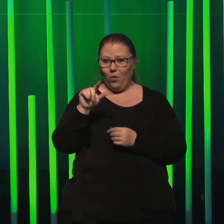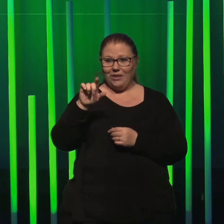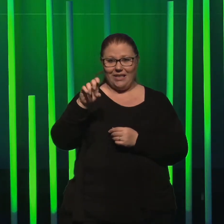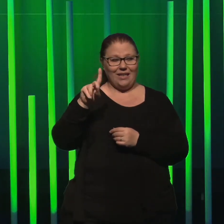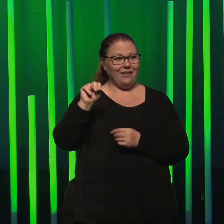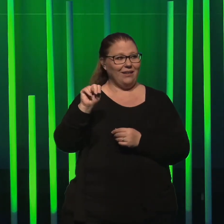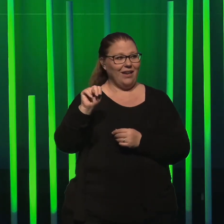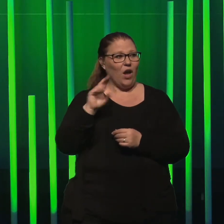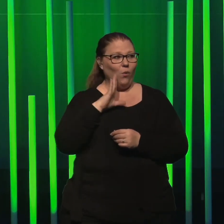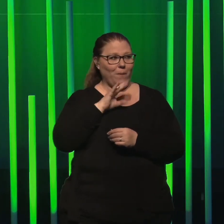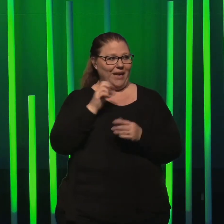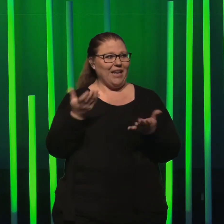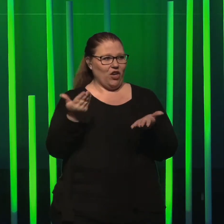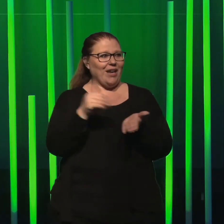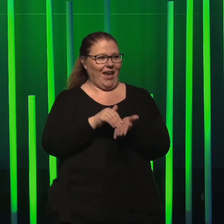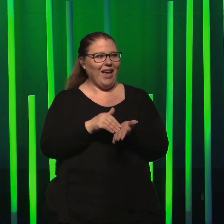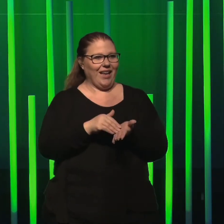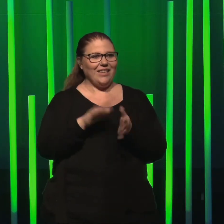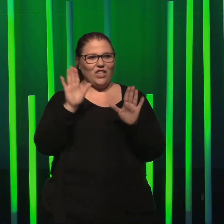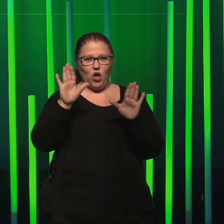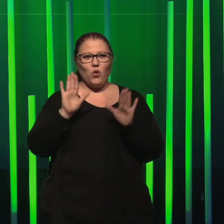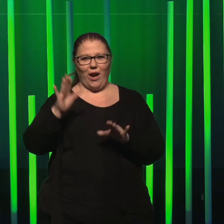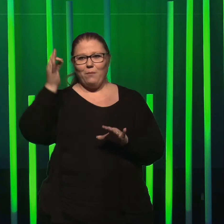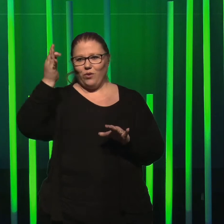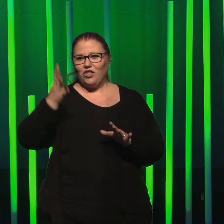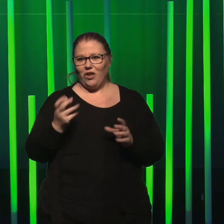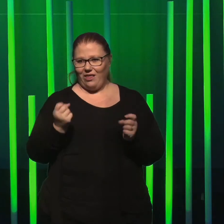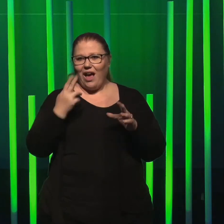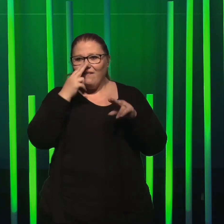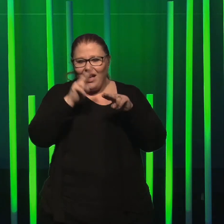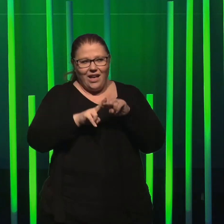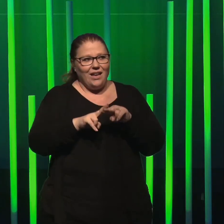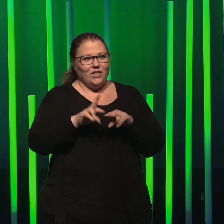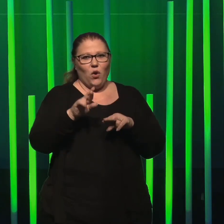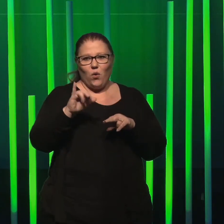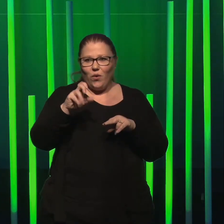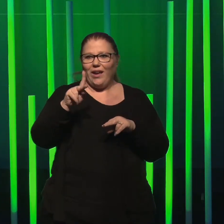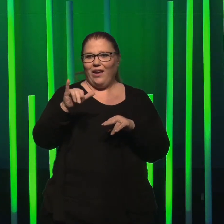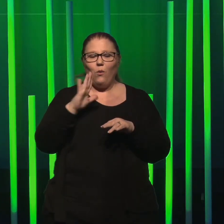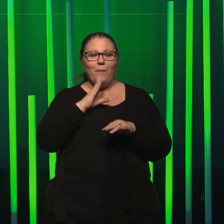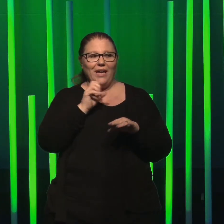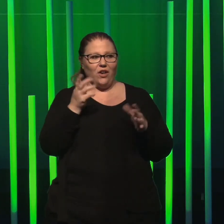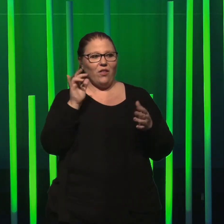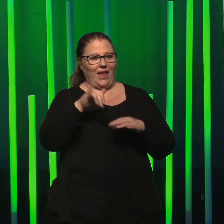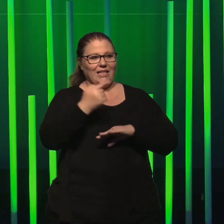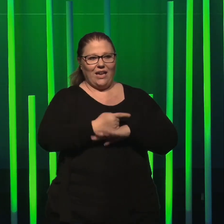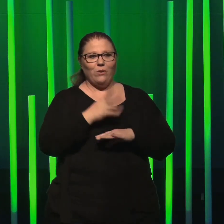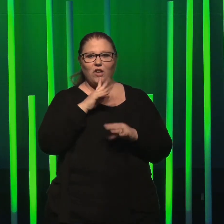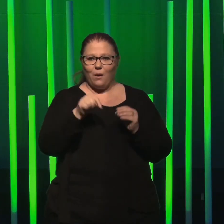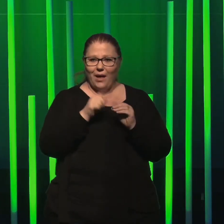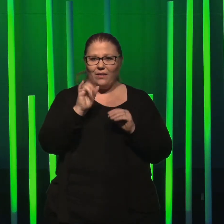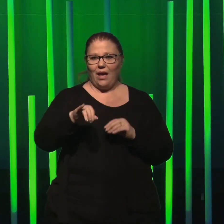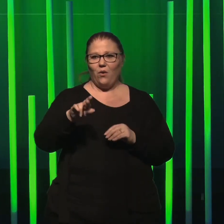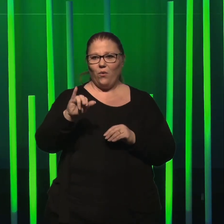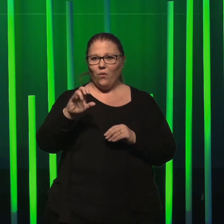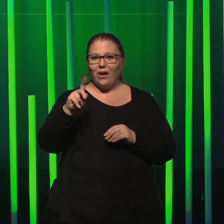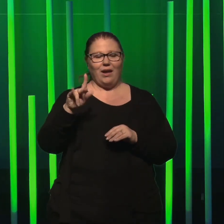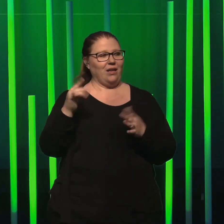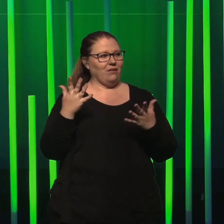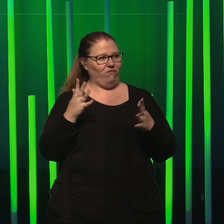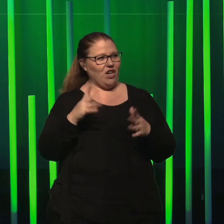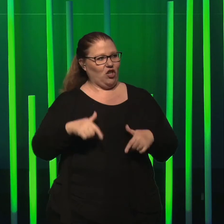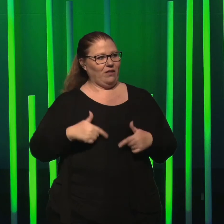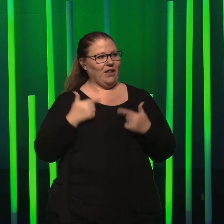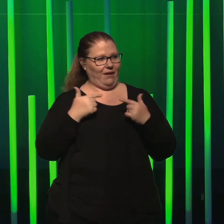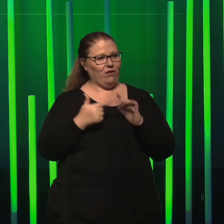again. If you like Ricky, you've been here. He's a great preacher, a lot of fun. So Ricky's going to be here for that day. He's going to talk about this, and Ricky has lived this out in